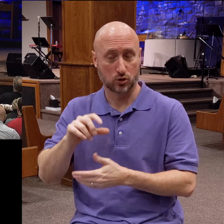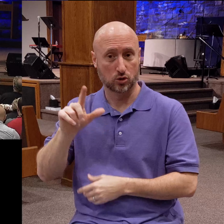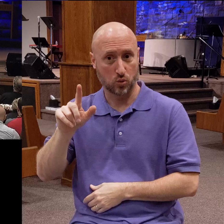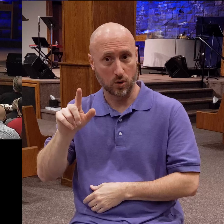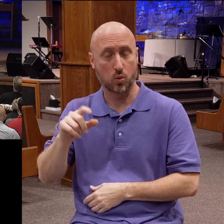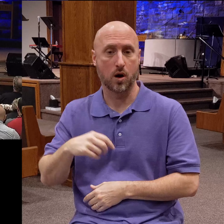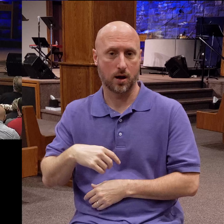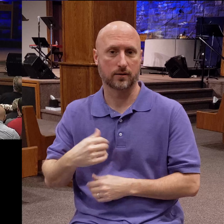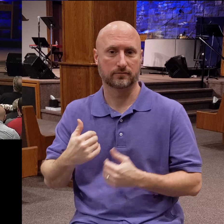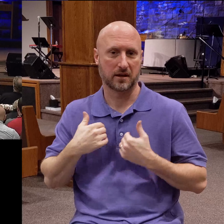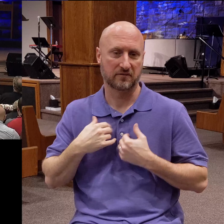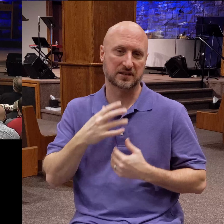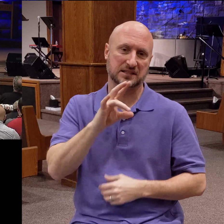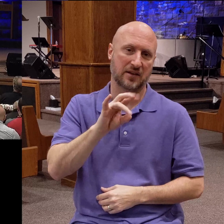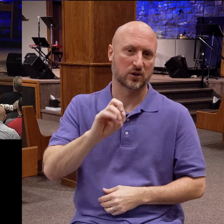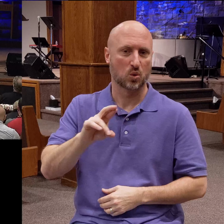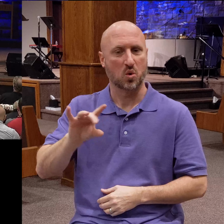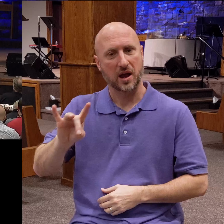21.